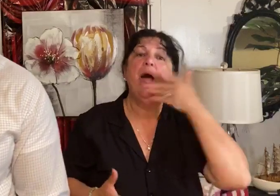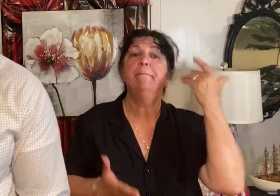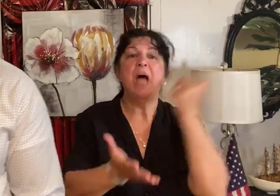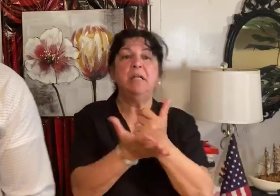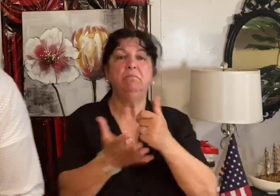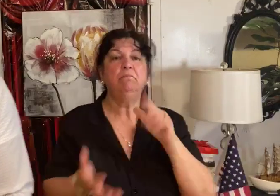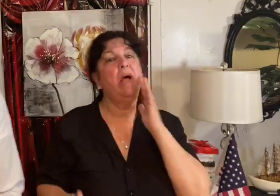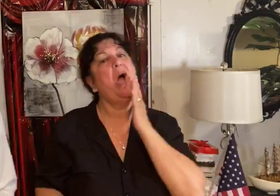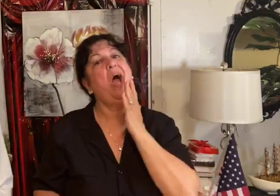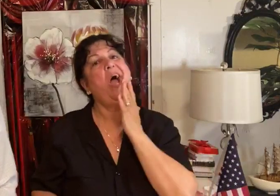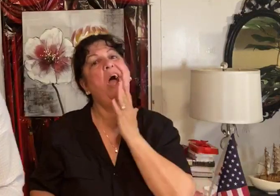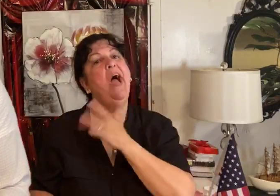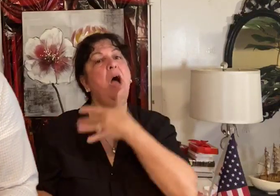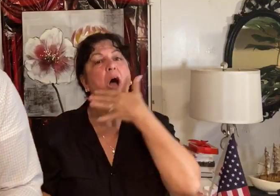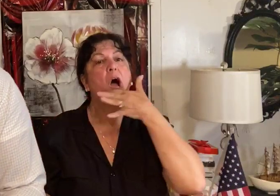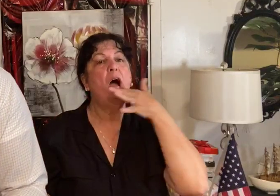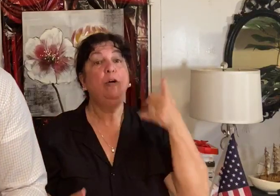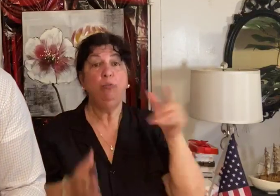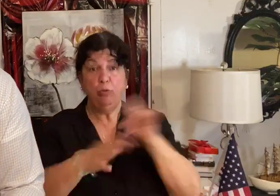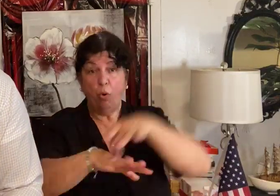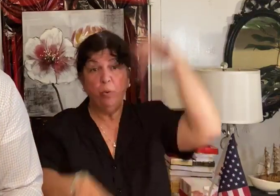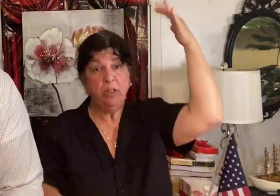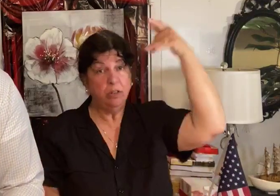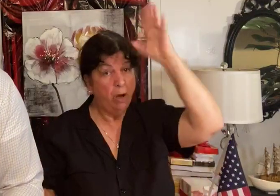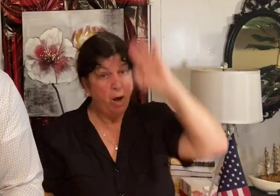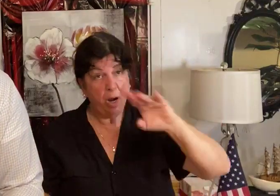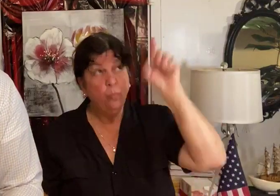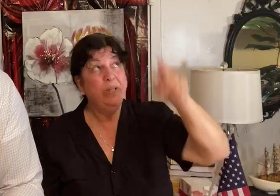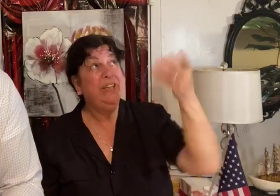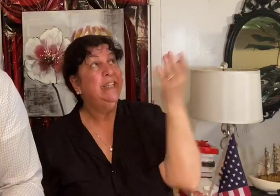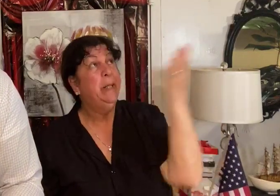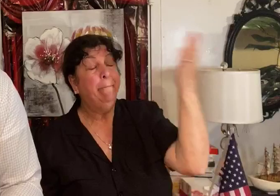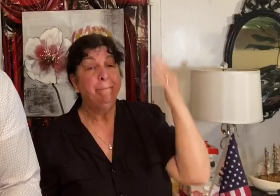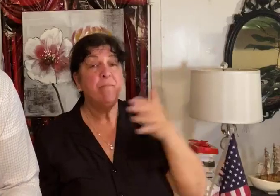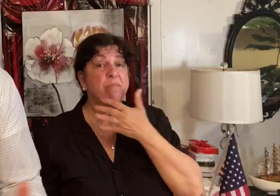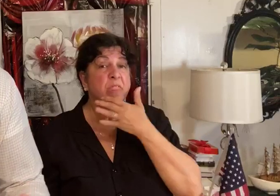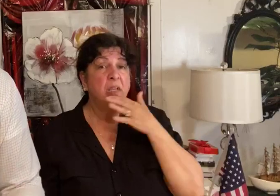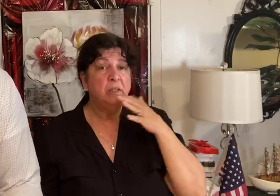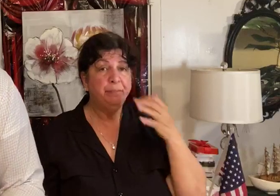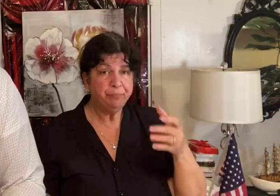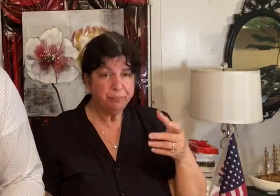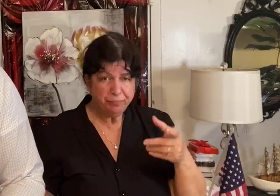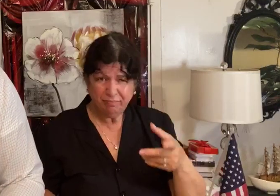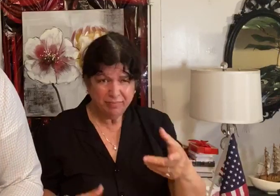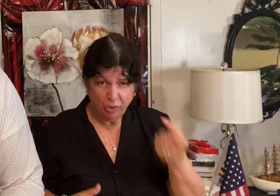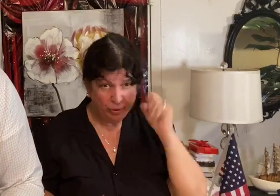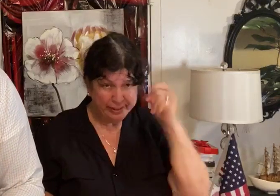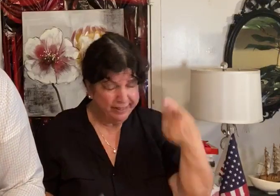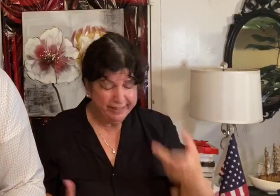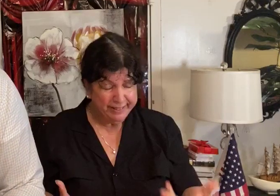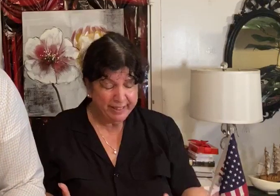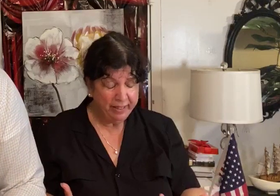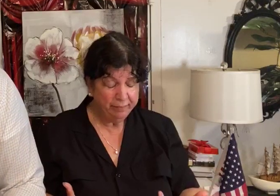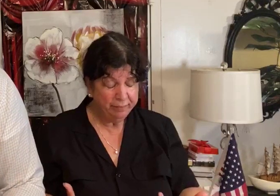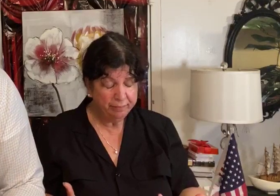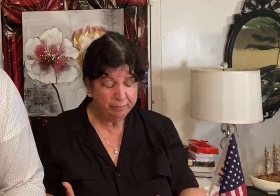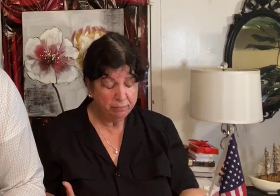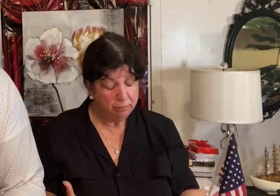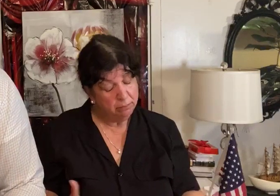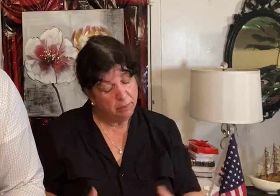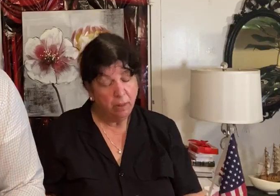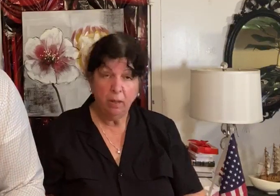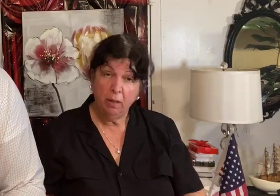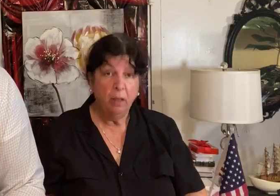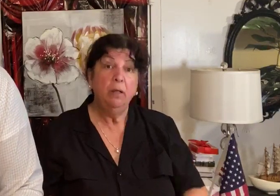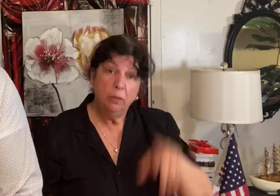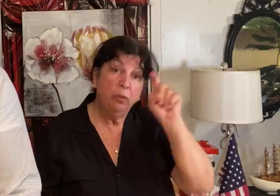Amen. Glory to God. We need him. If that you don't understand that, you